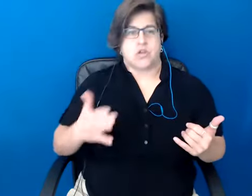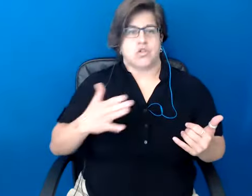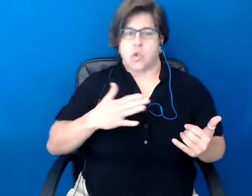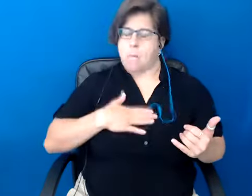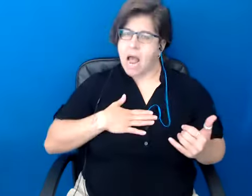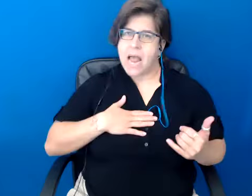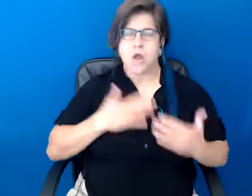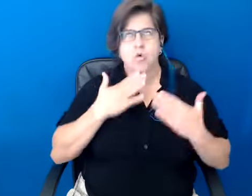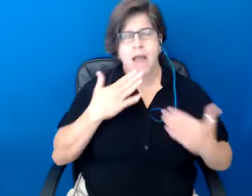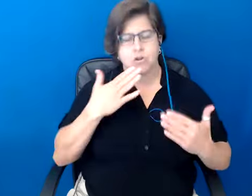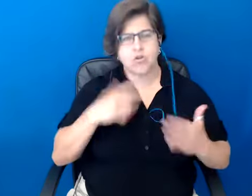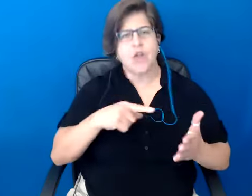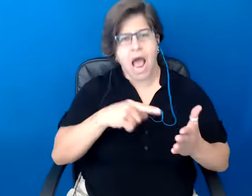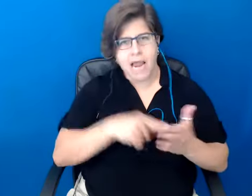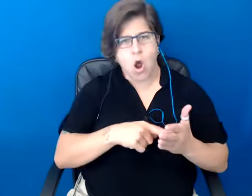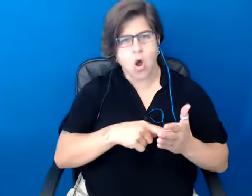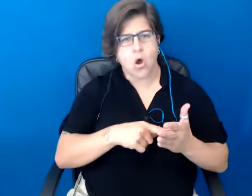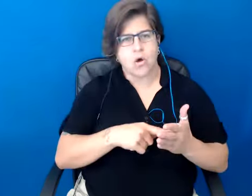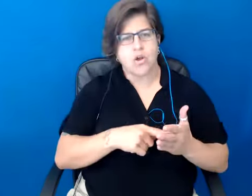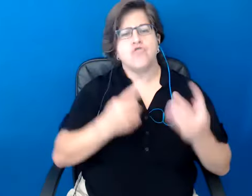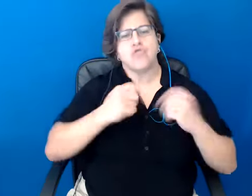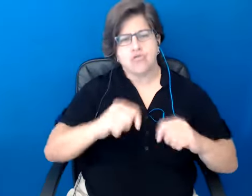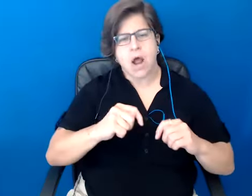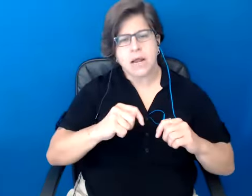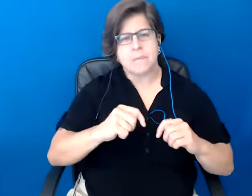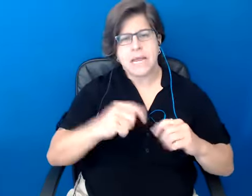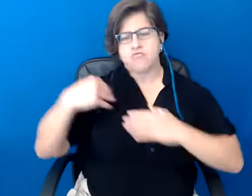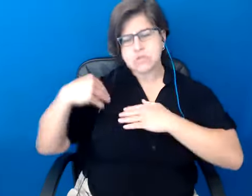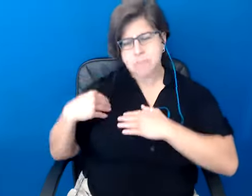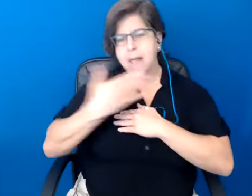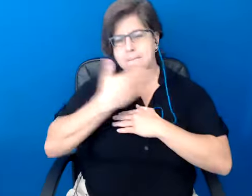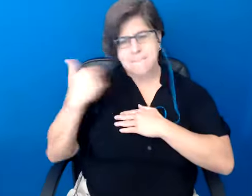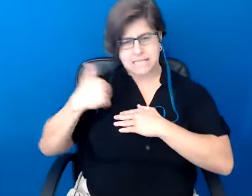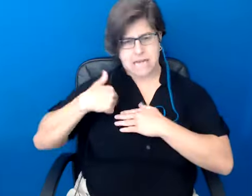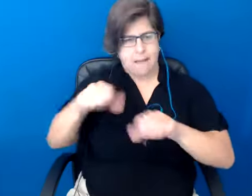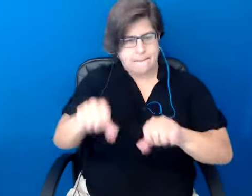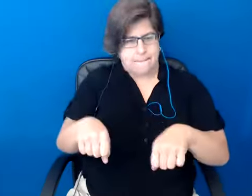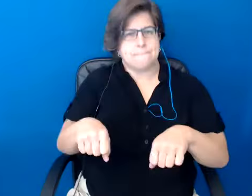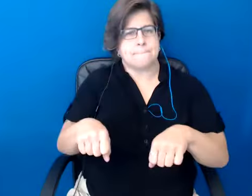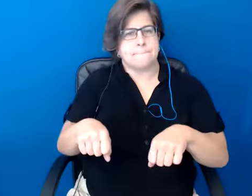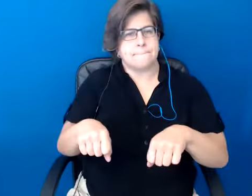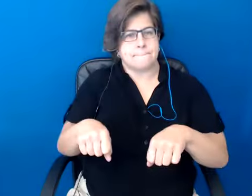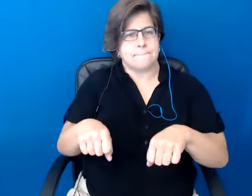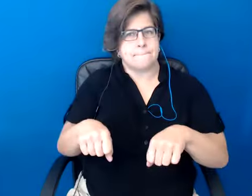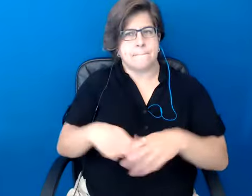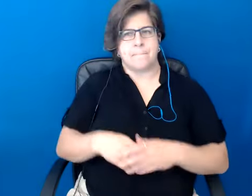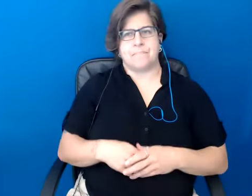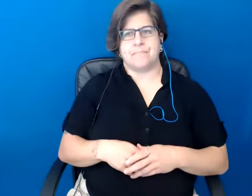I wouldn't be here today. So I think I owe this debt of gratitude of today trying to be responsible to the best